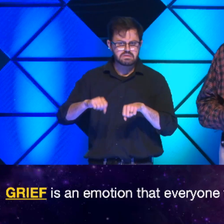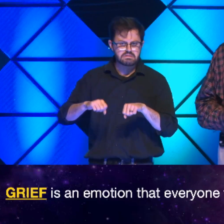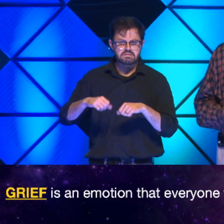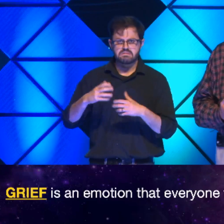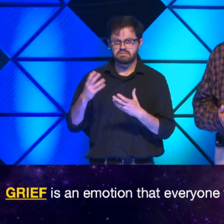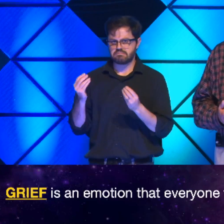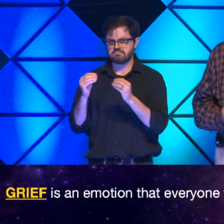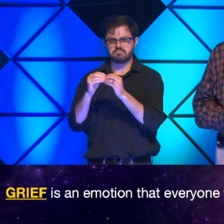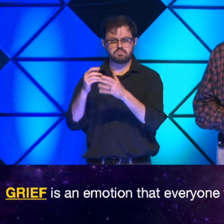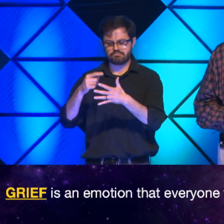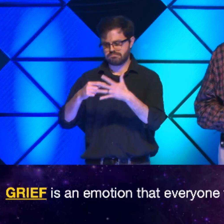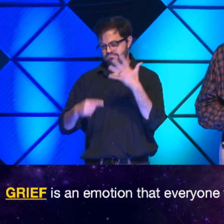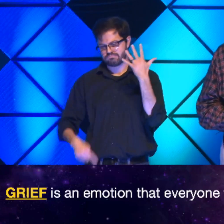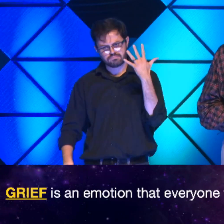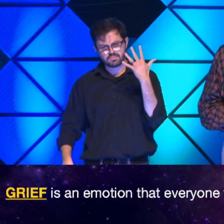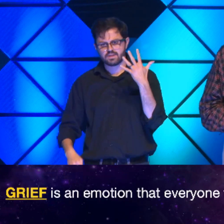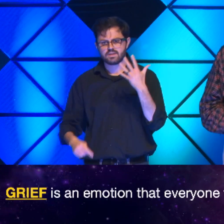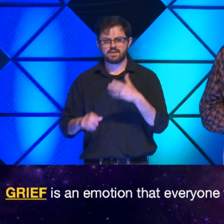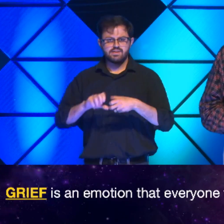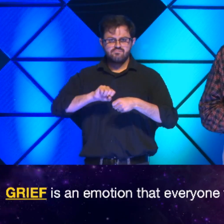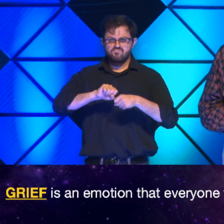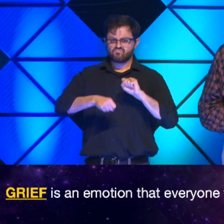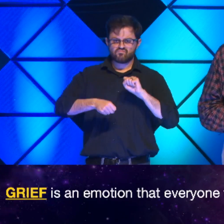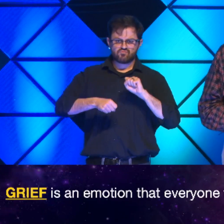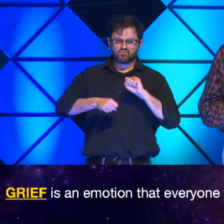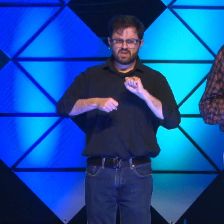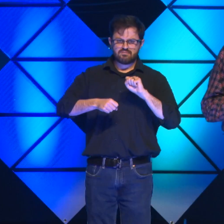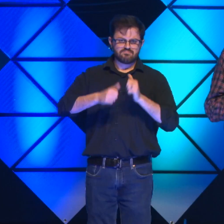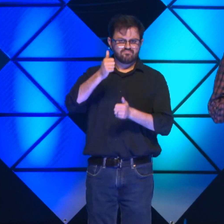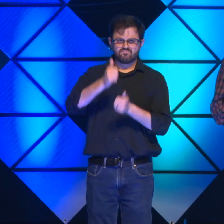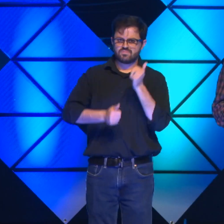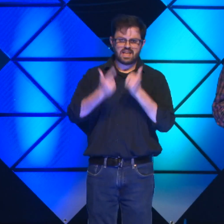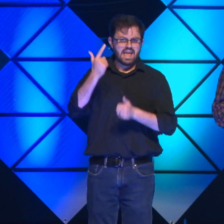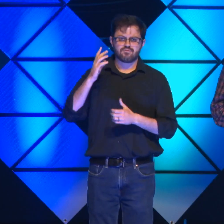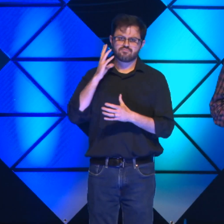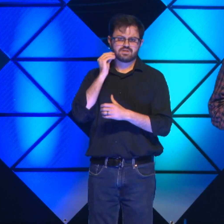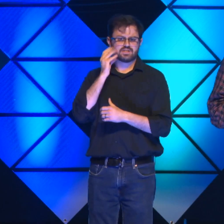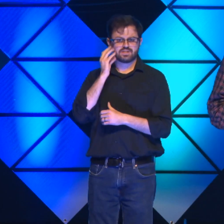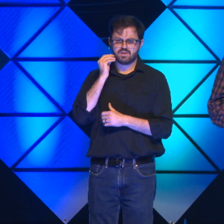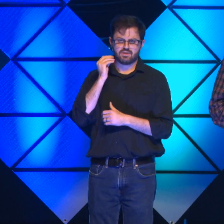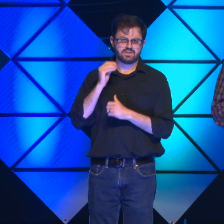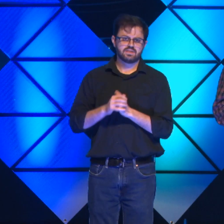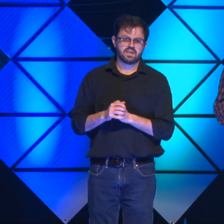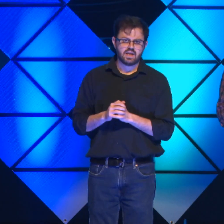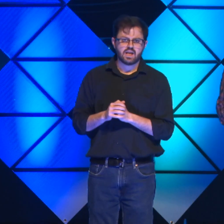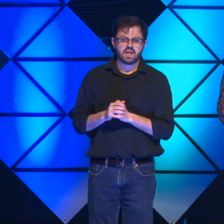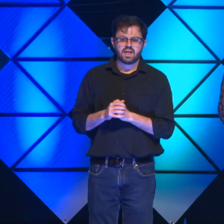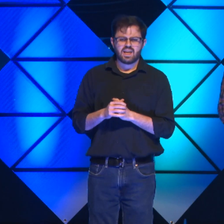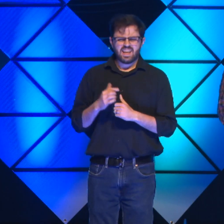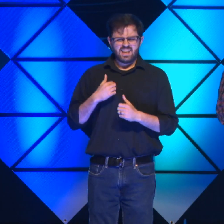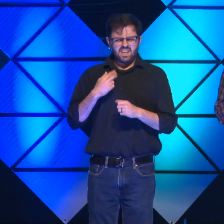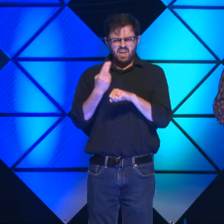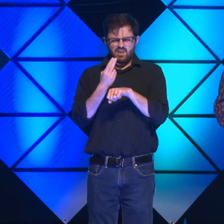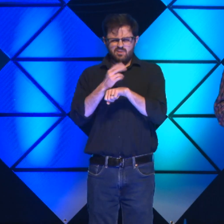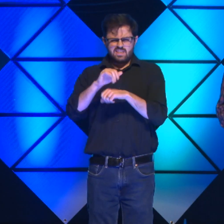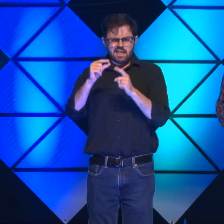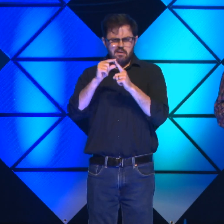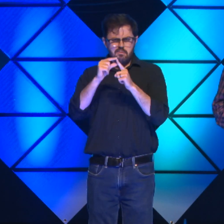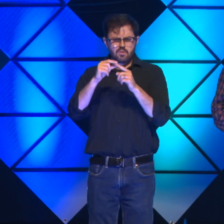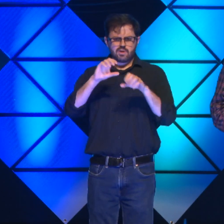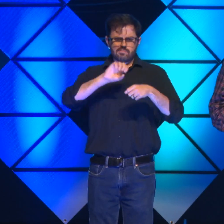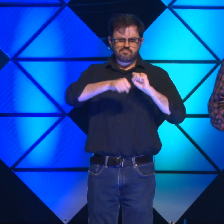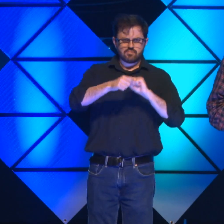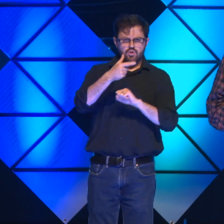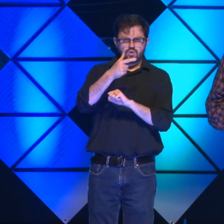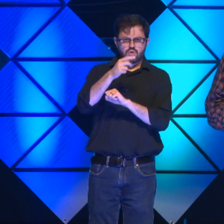an emotion that everyone feels at some point. Now, I'm using the term grief here, but it probably more accurately could be described